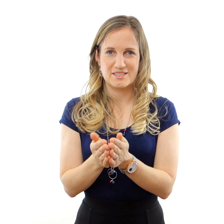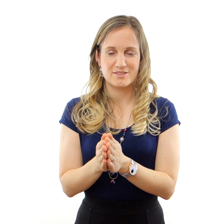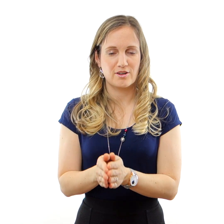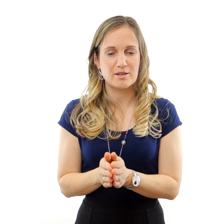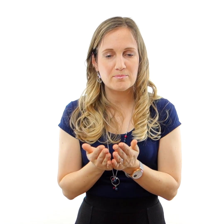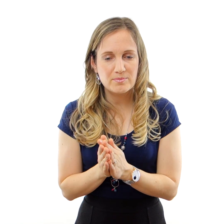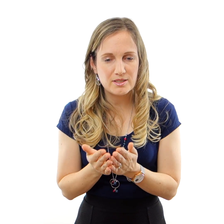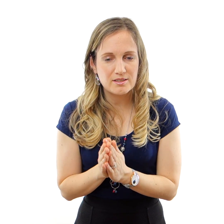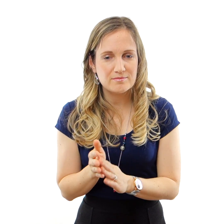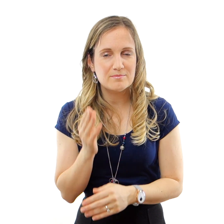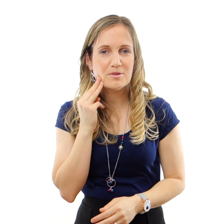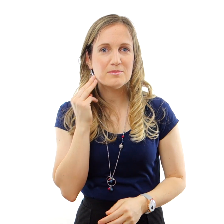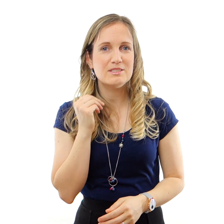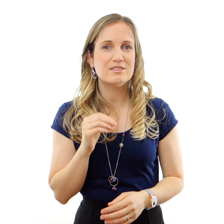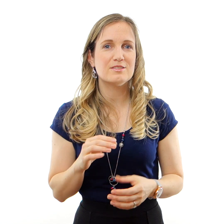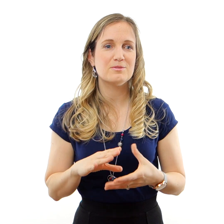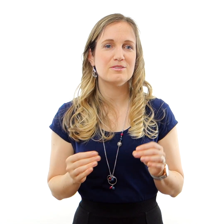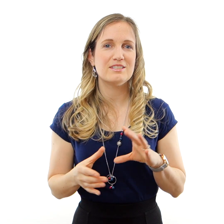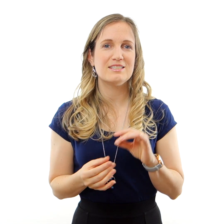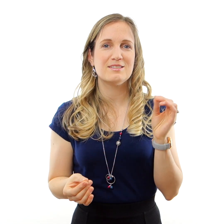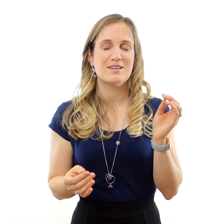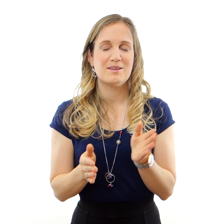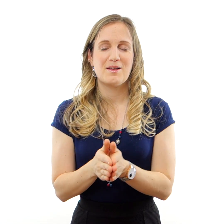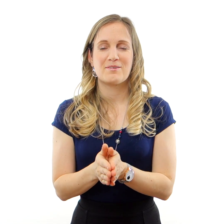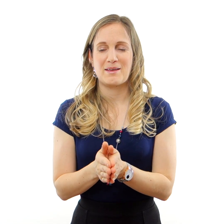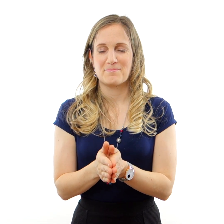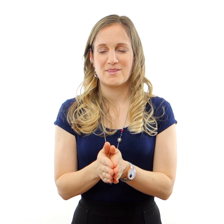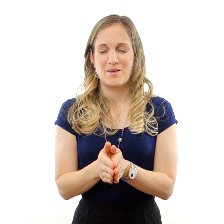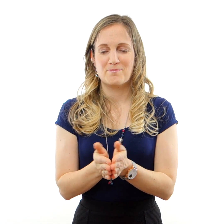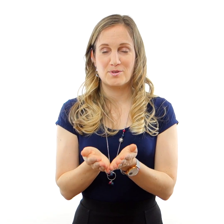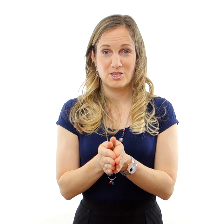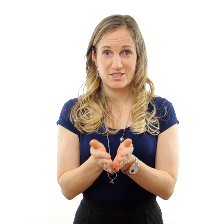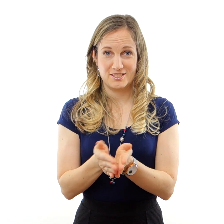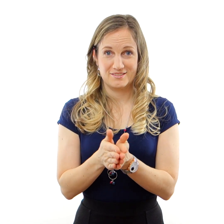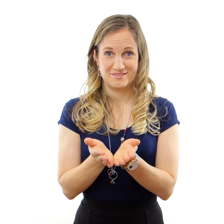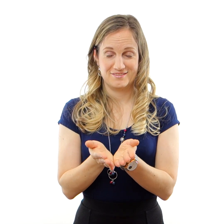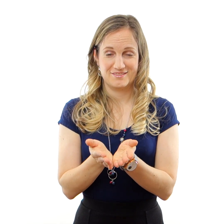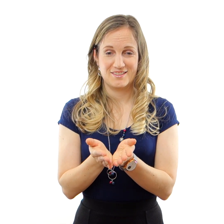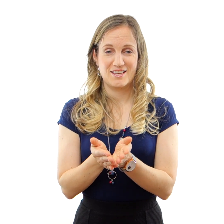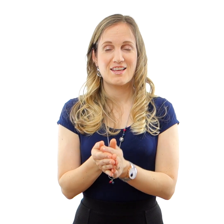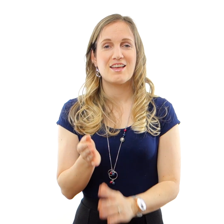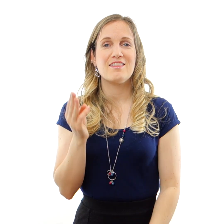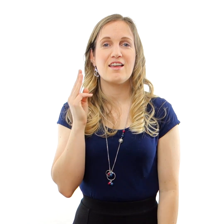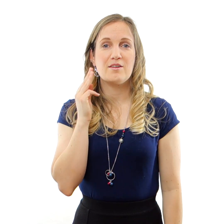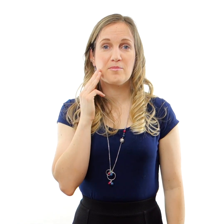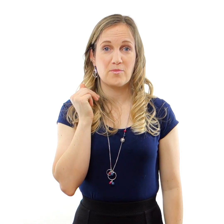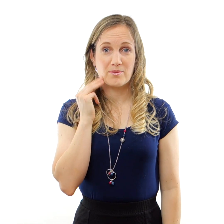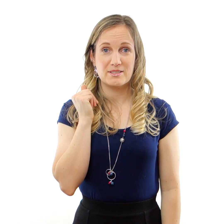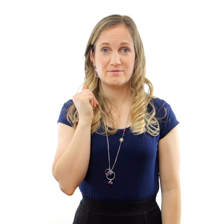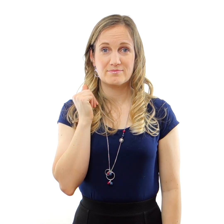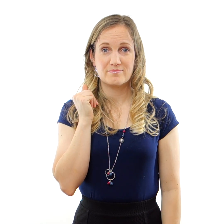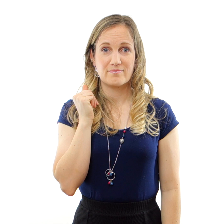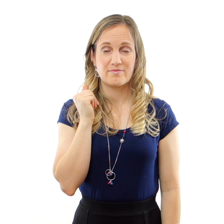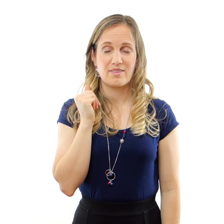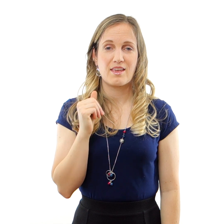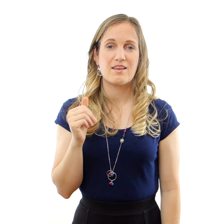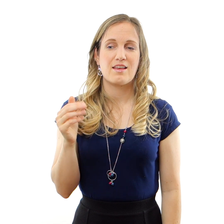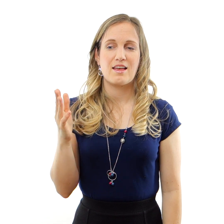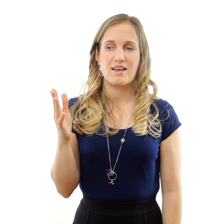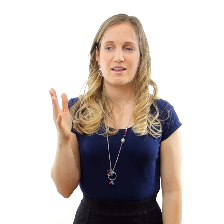You're like, Book of Mormon stories. Okay, book and then Mormon. And